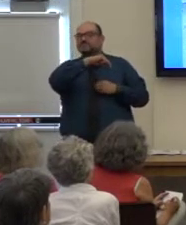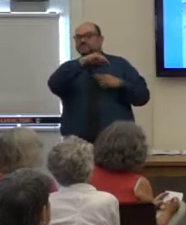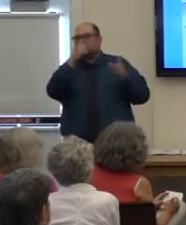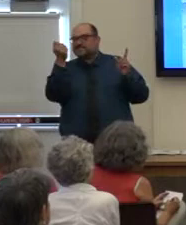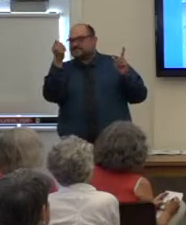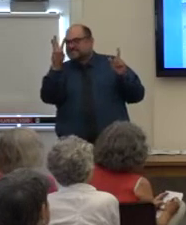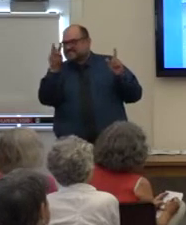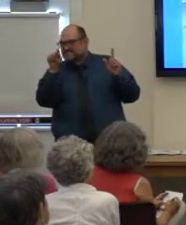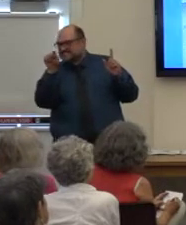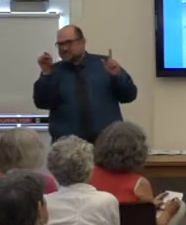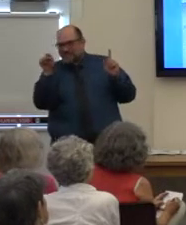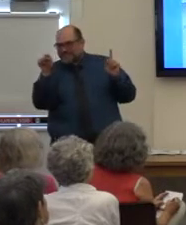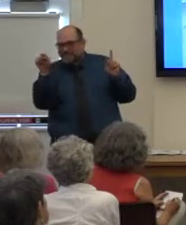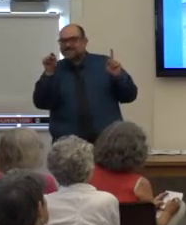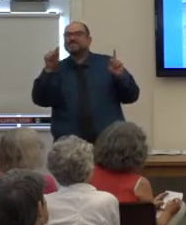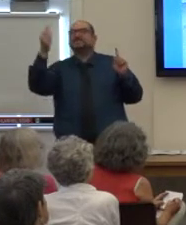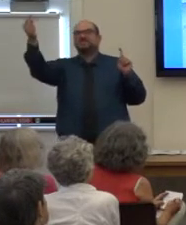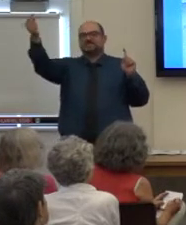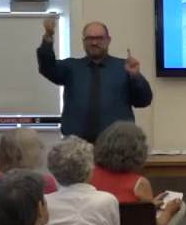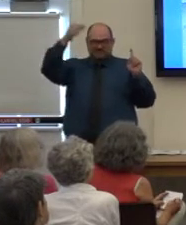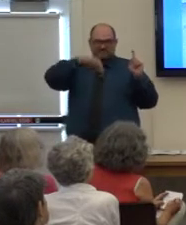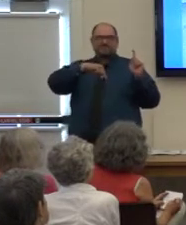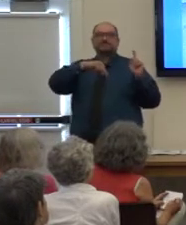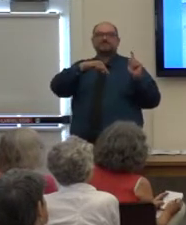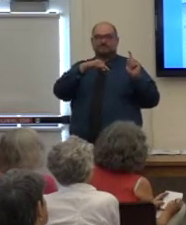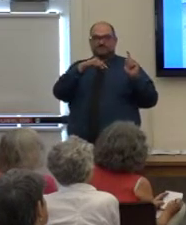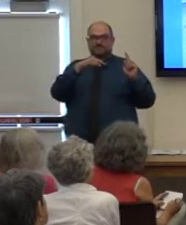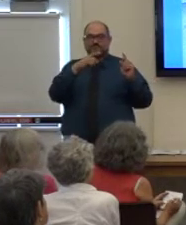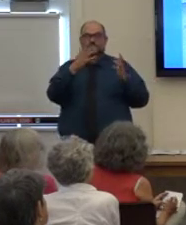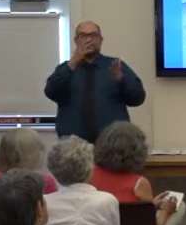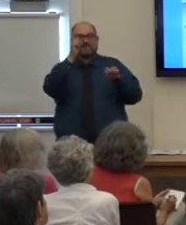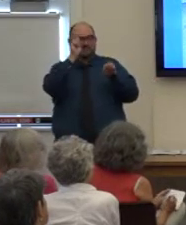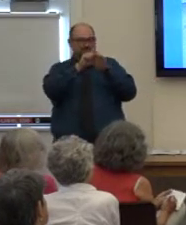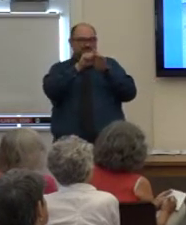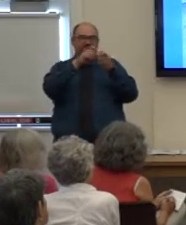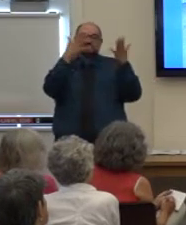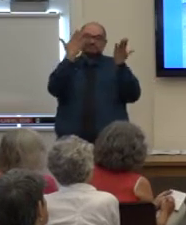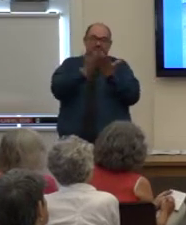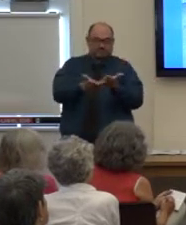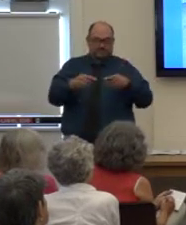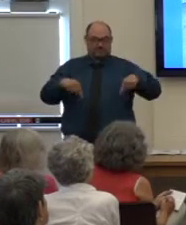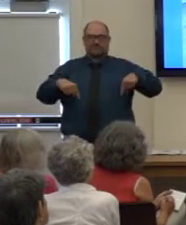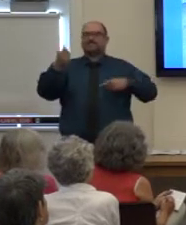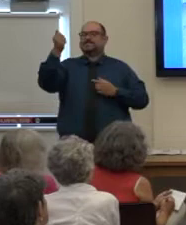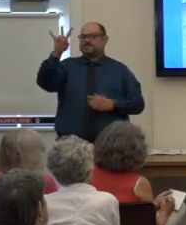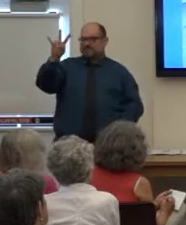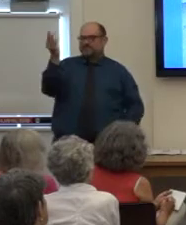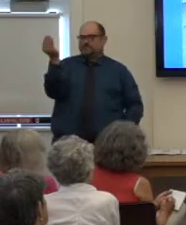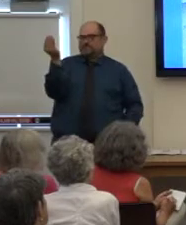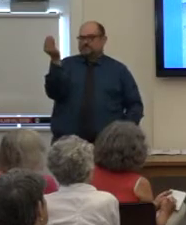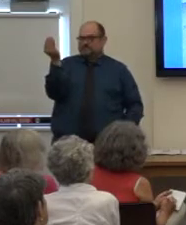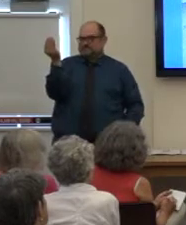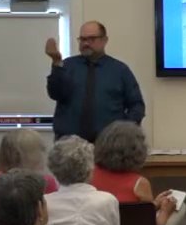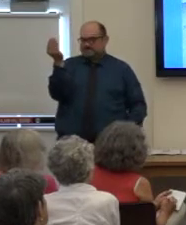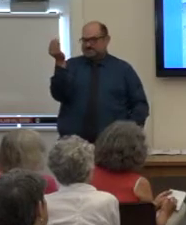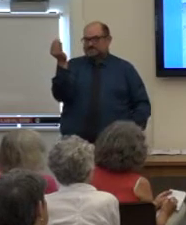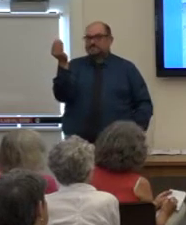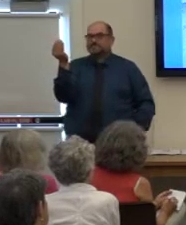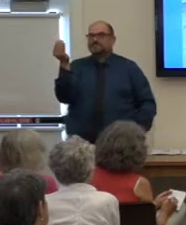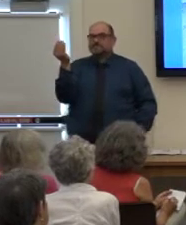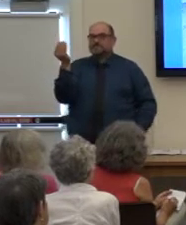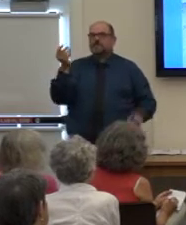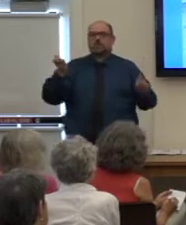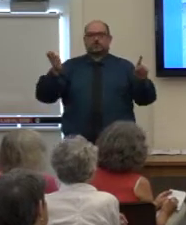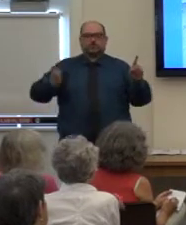was here by 1714 because Judge Samuel Sewell, on one of his visits to the island, mentions meeting somebody who